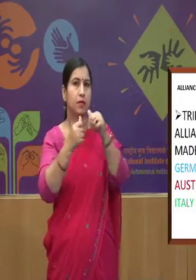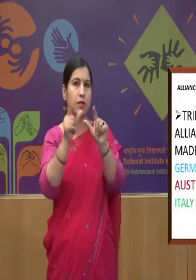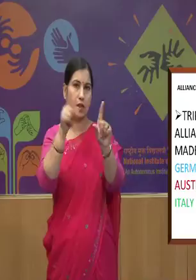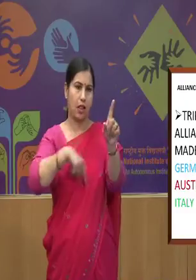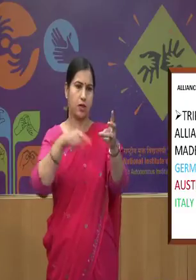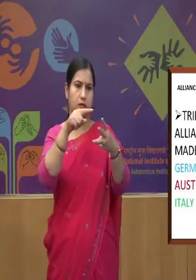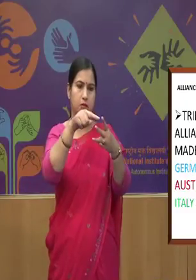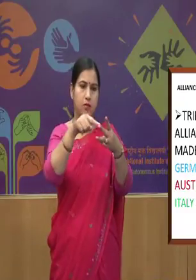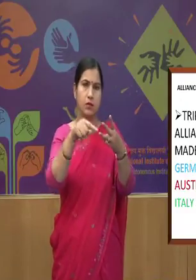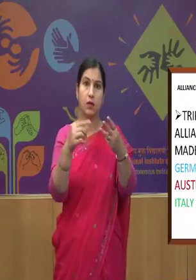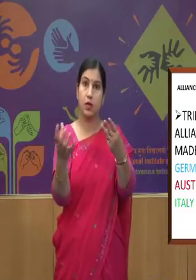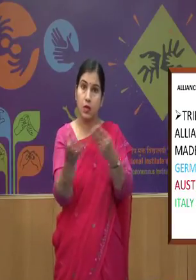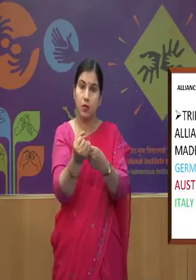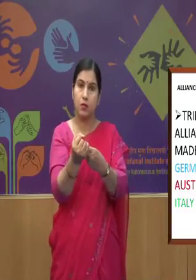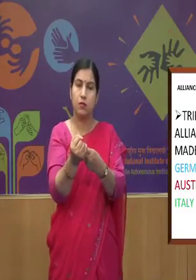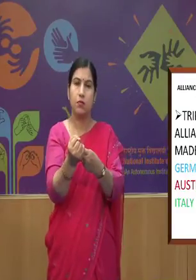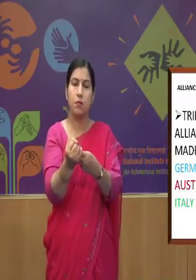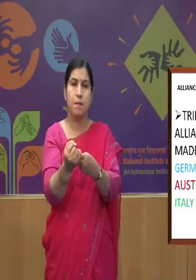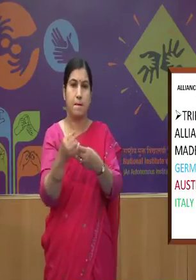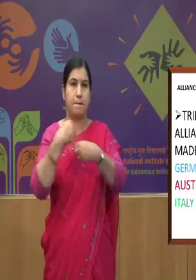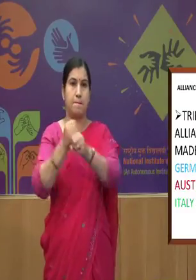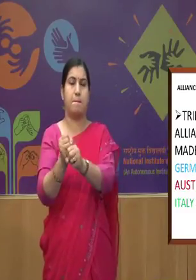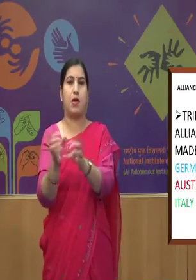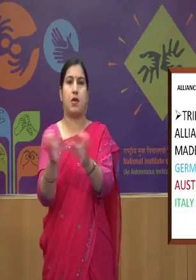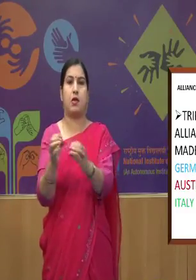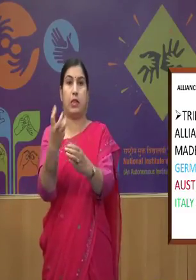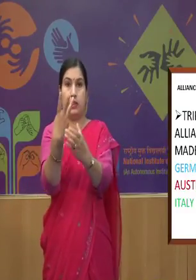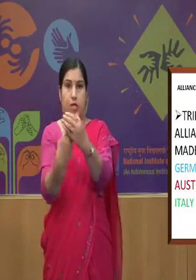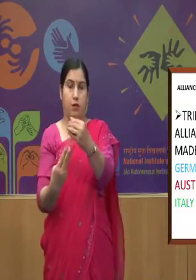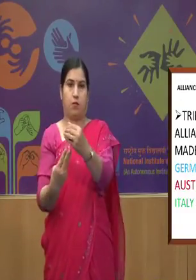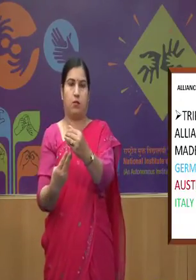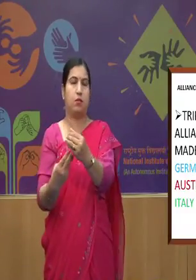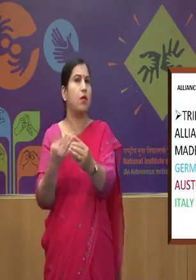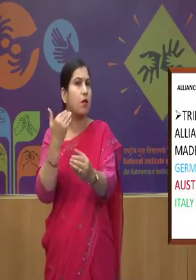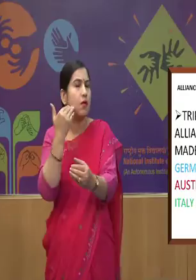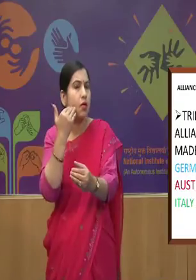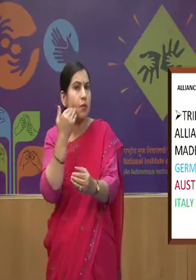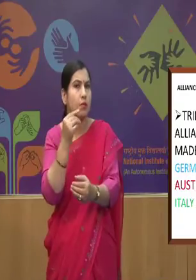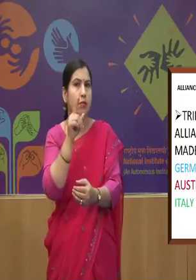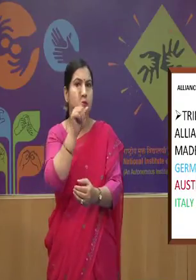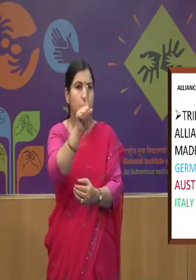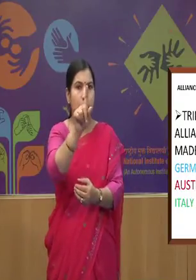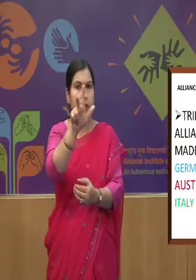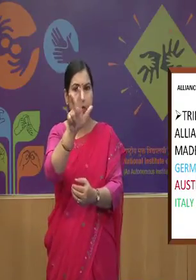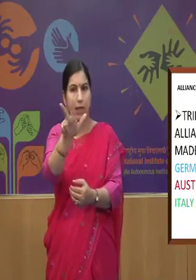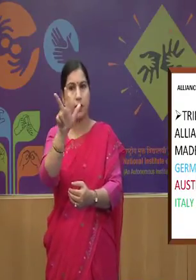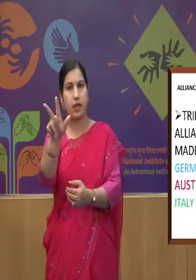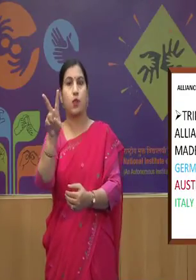formed the group Triple Alliances in the year 1882.